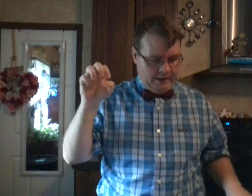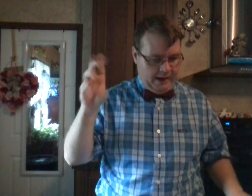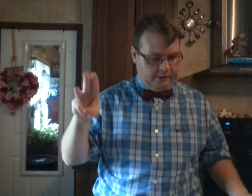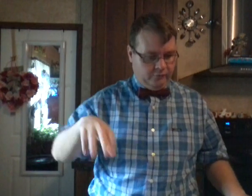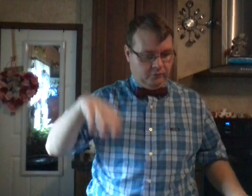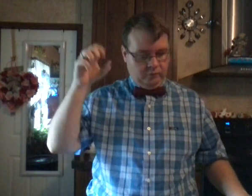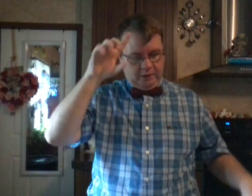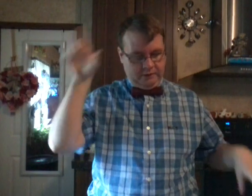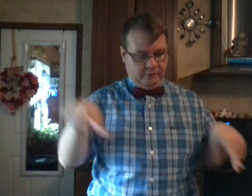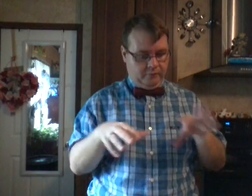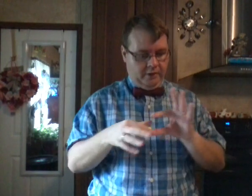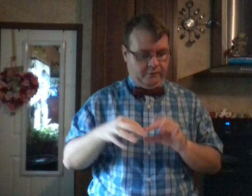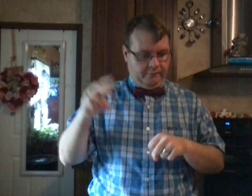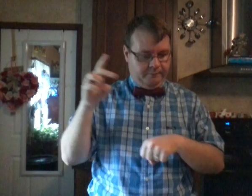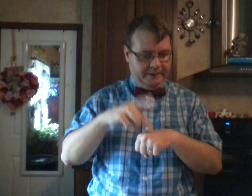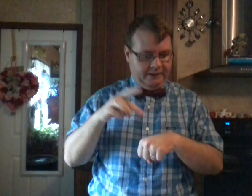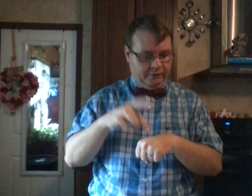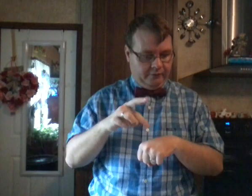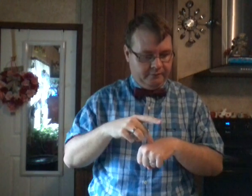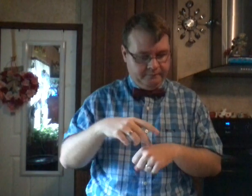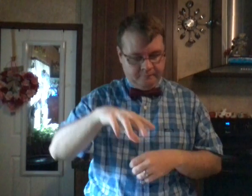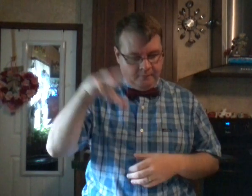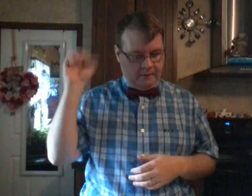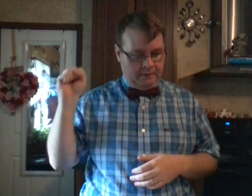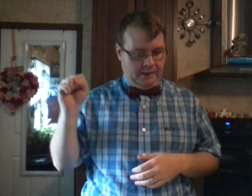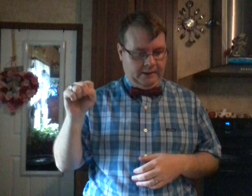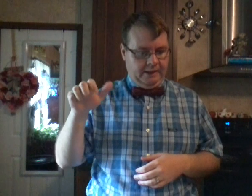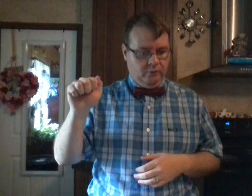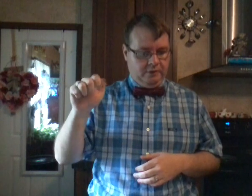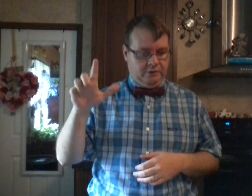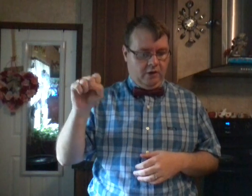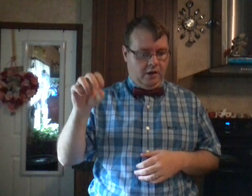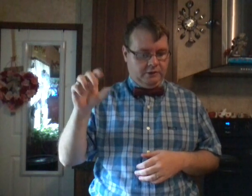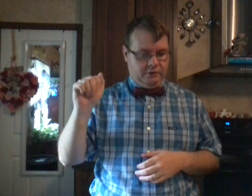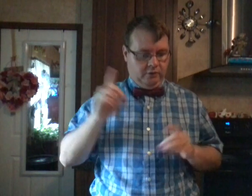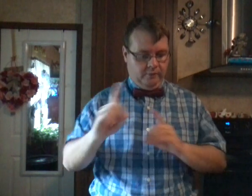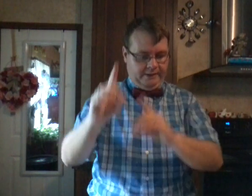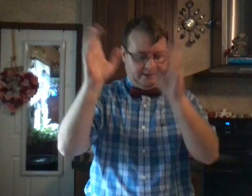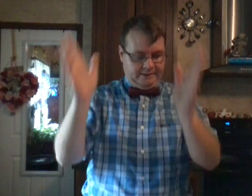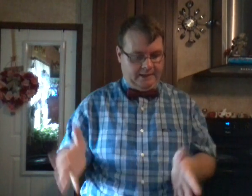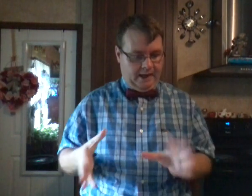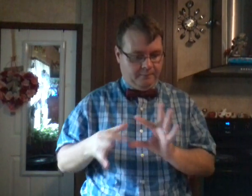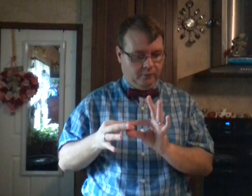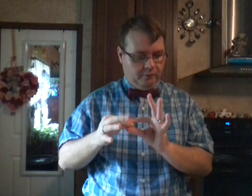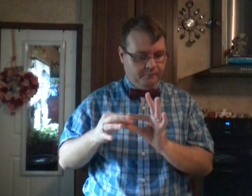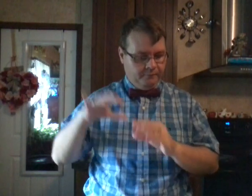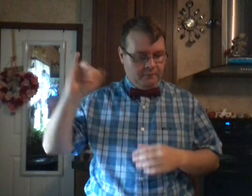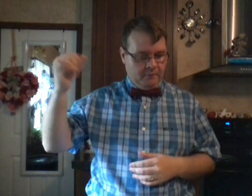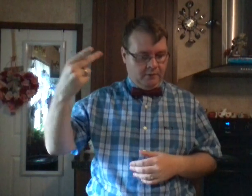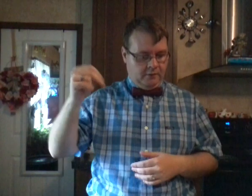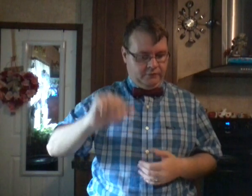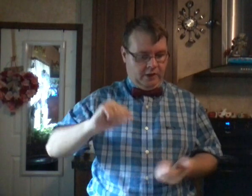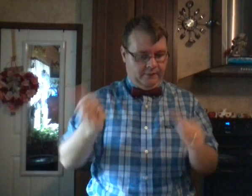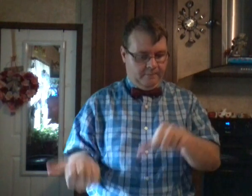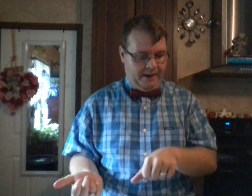Andrew was the brother of Peter, and he was also a disciple of John the